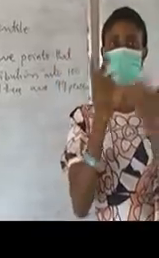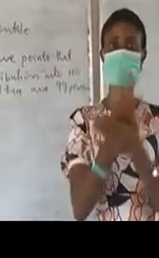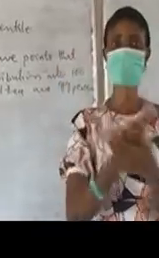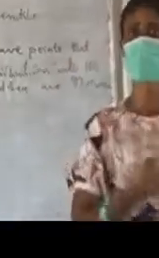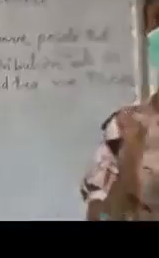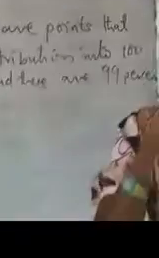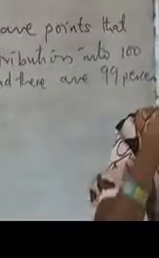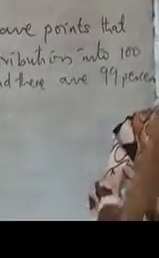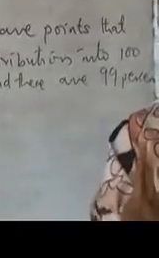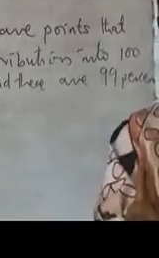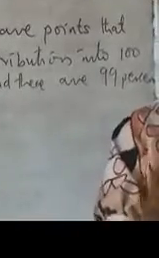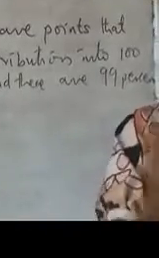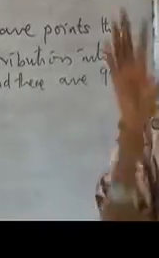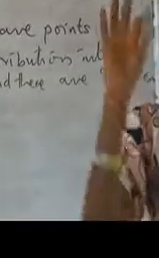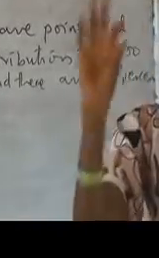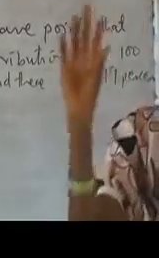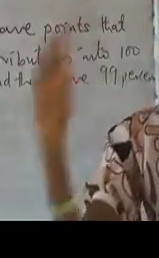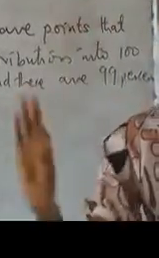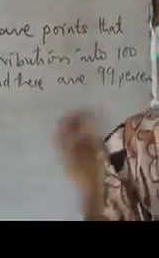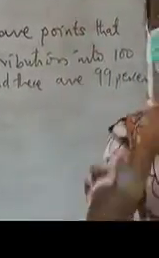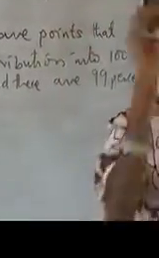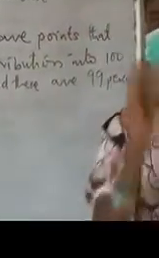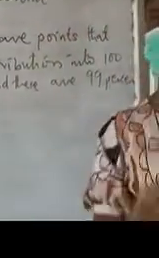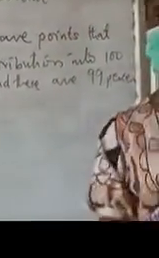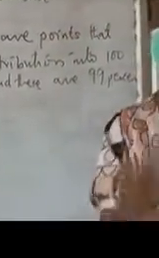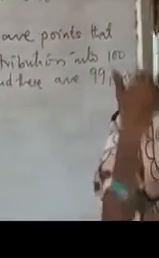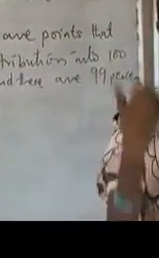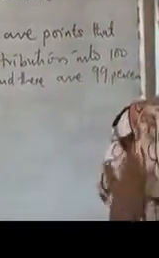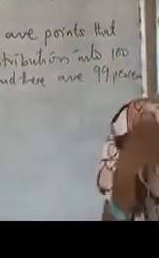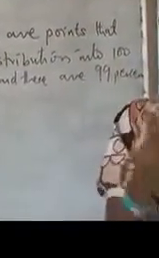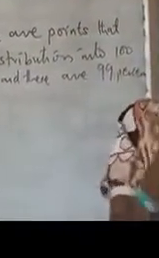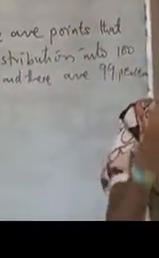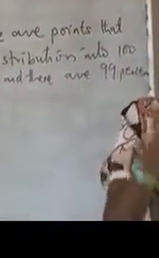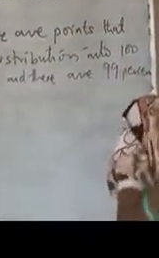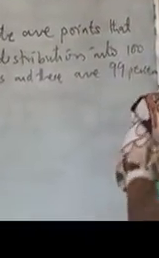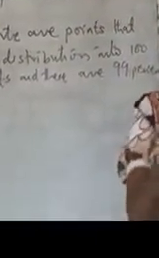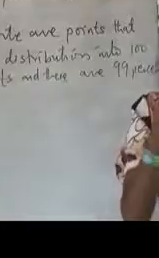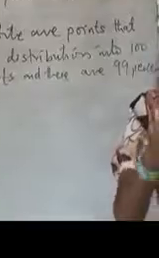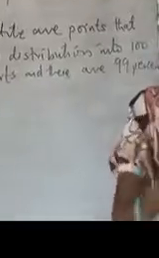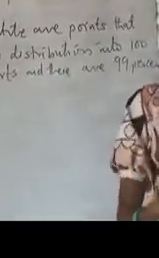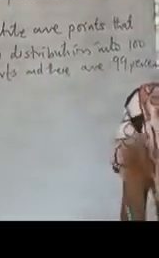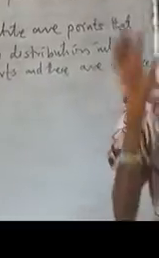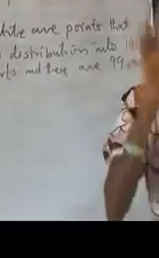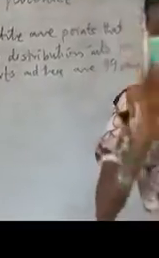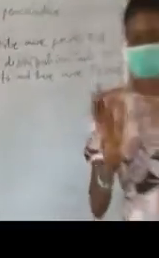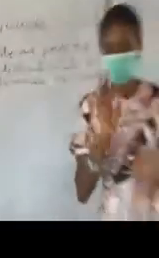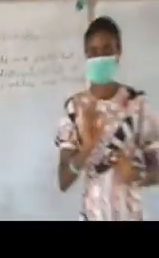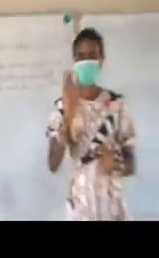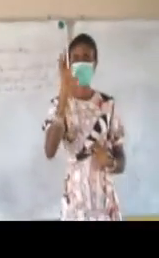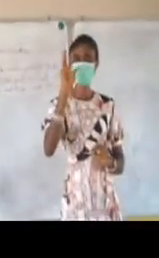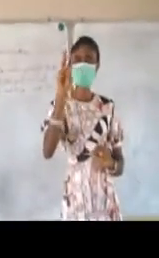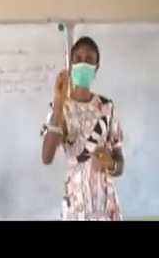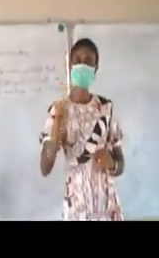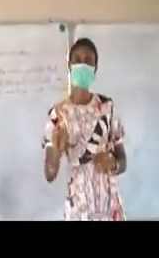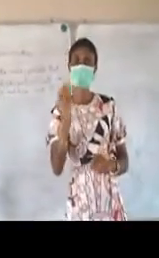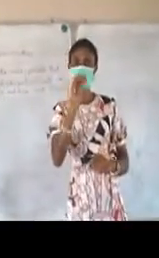there are 99 percentiles. Now we are asked to find the 60th percentile. Just the way we